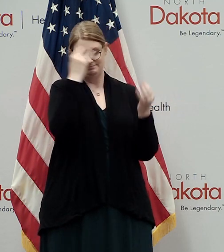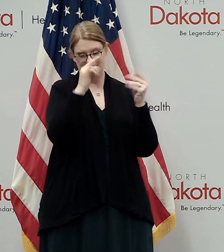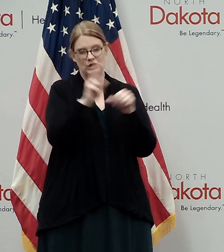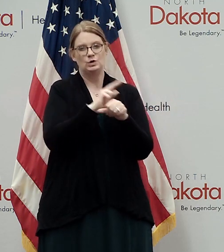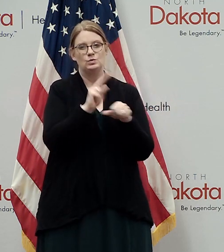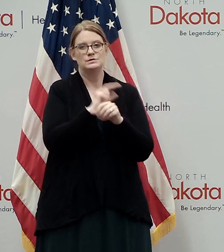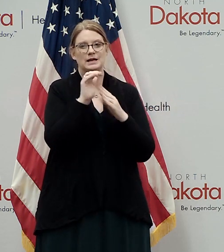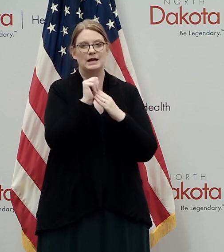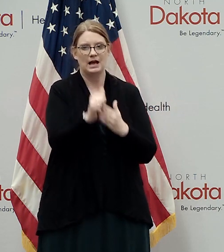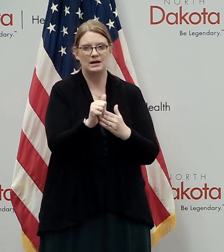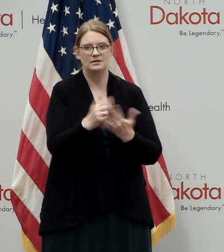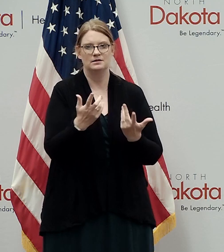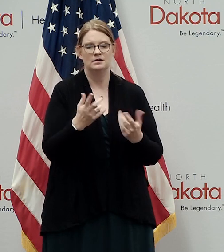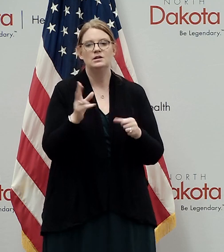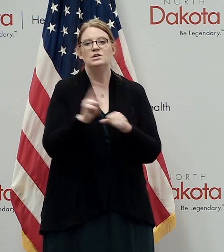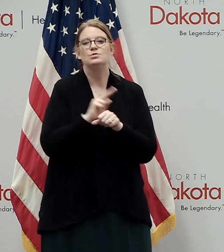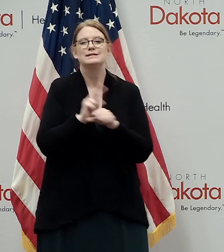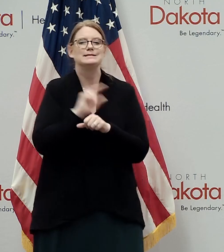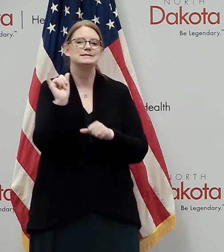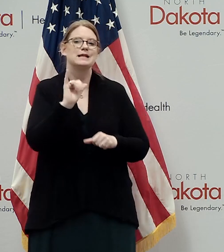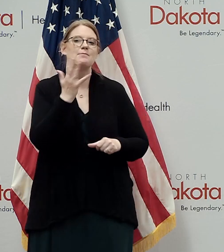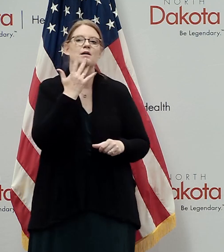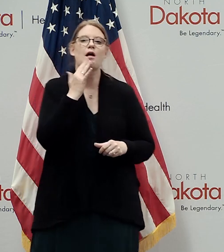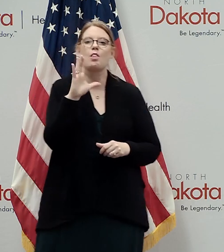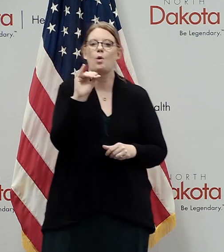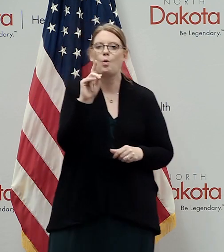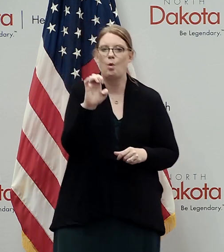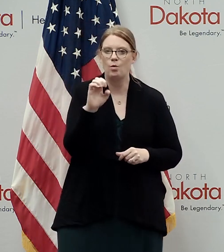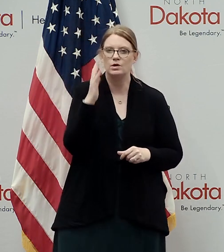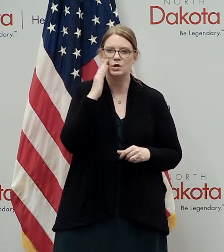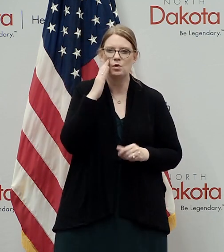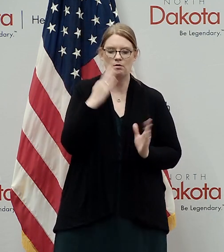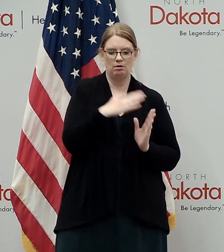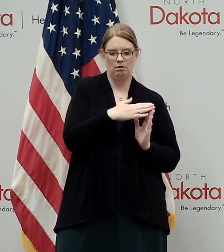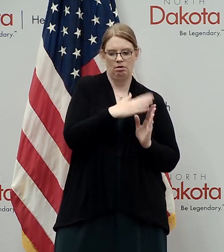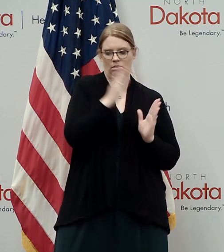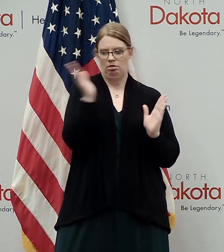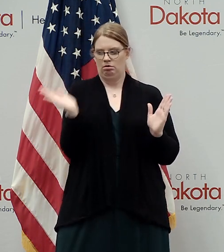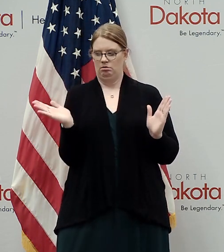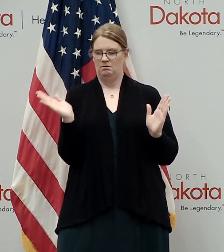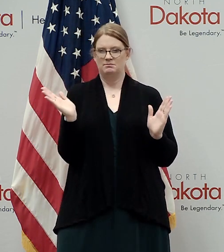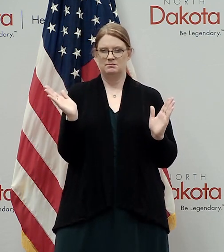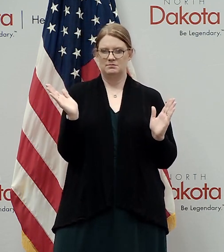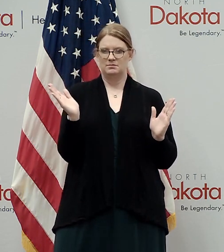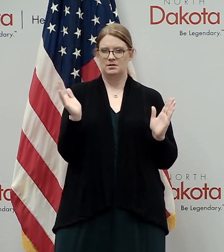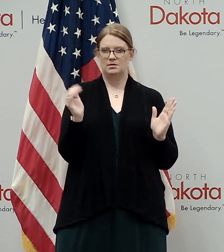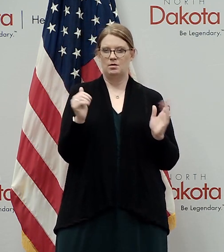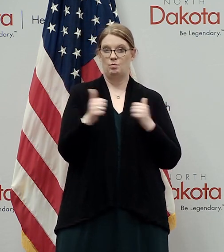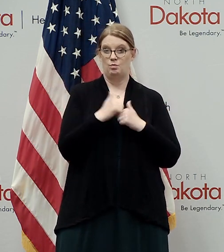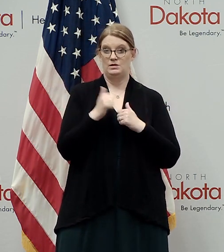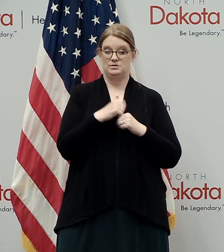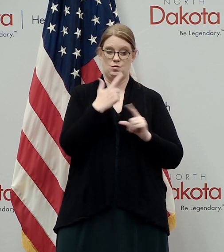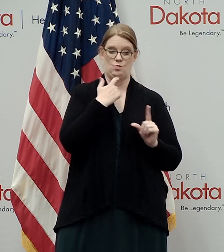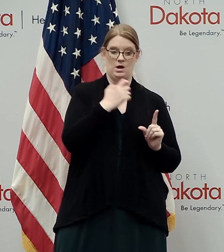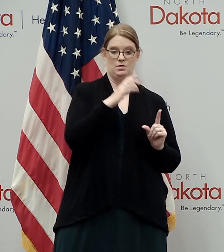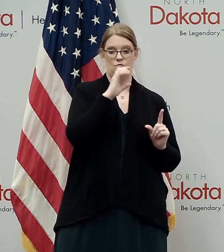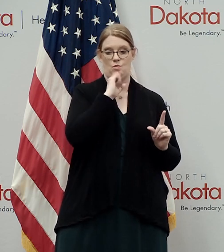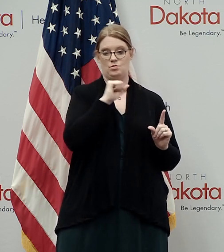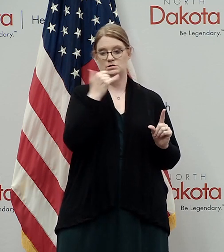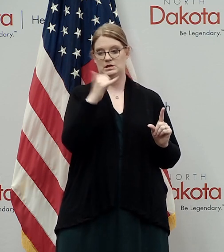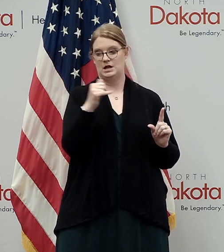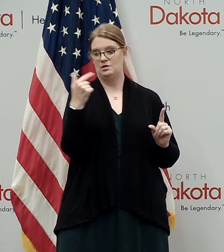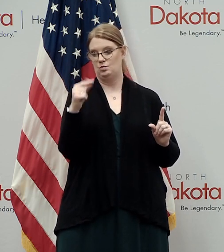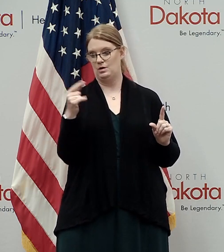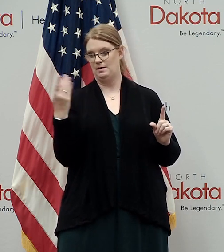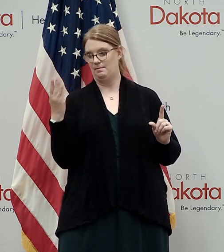K-12 guidance uses the same color-coded health guidance as the overall North Dakota Smart Restart, ranging in risk from red to orange to yellow to green